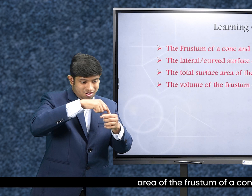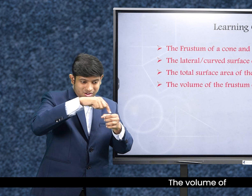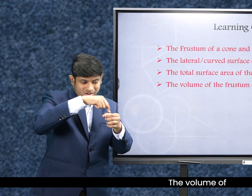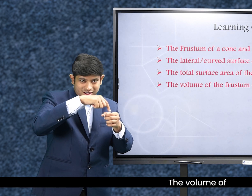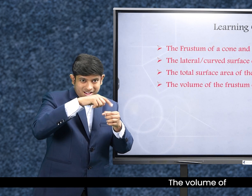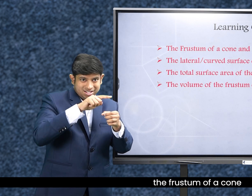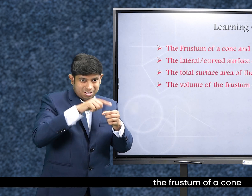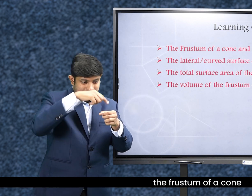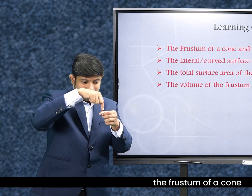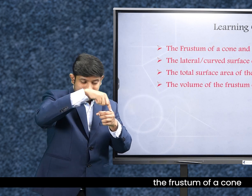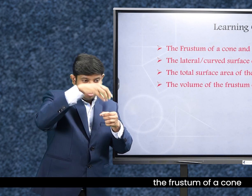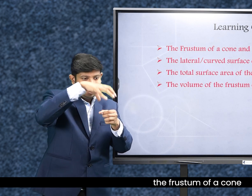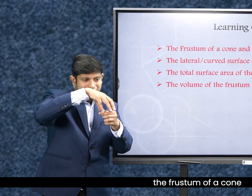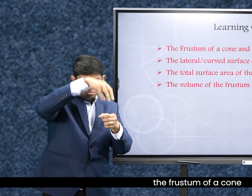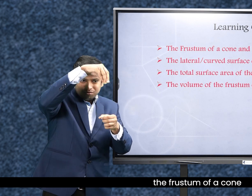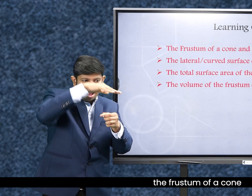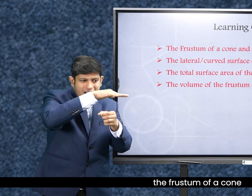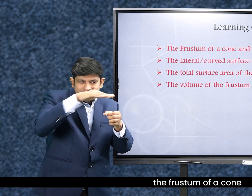the volume of the frustum of a cone.